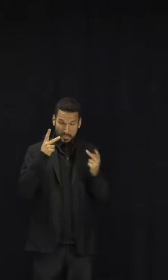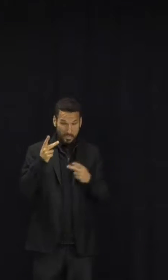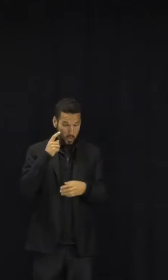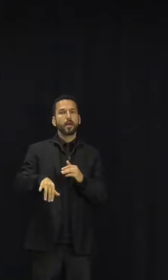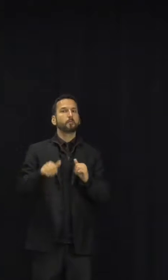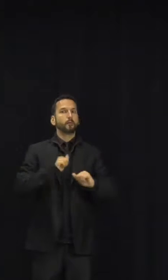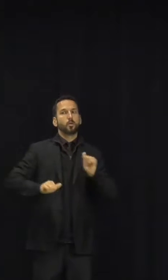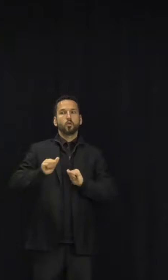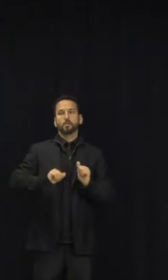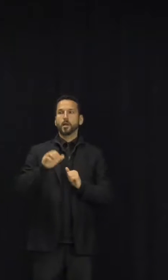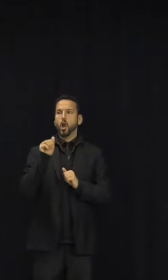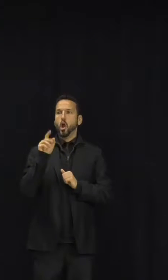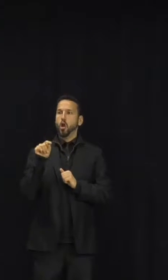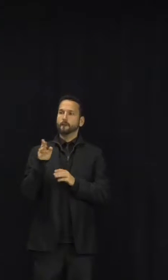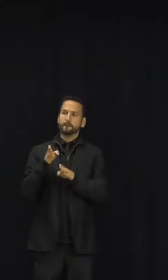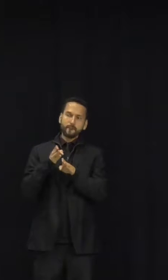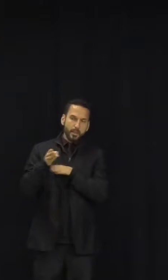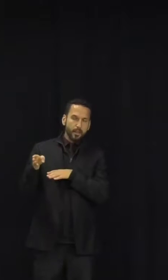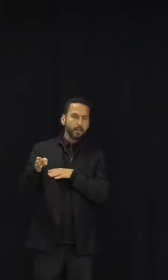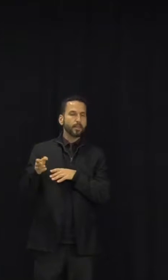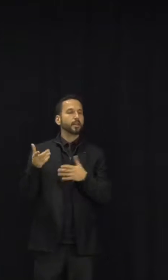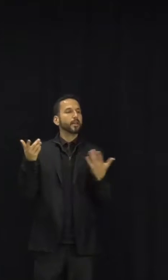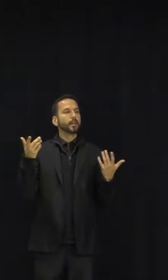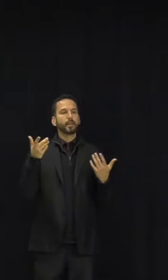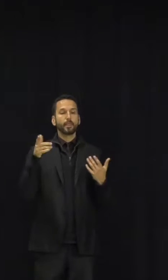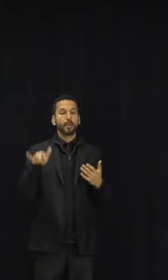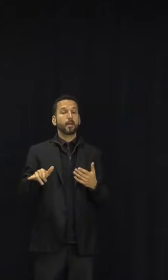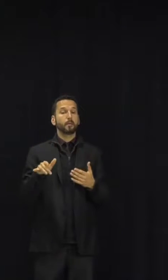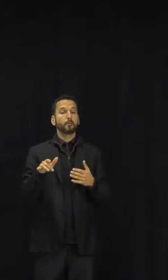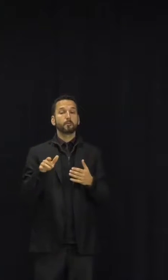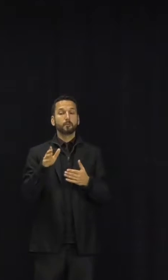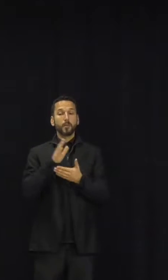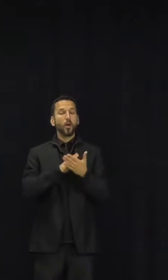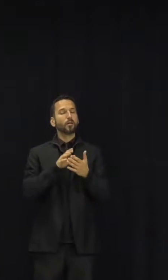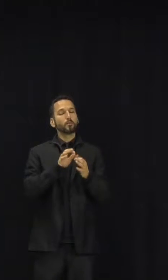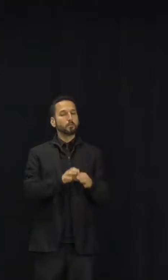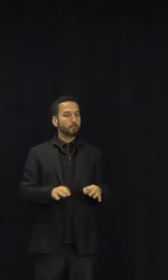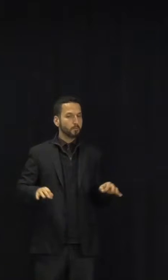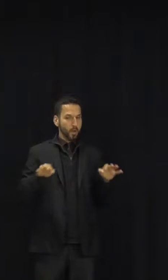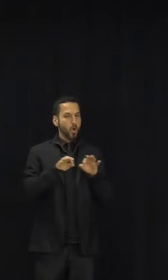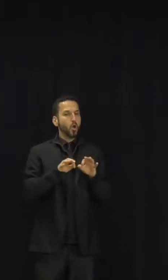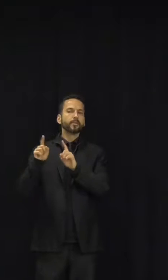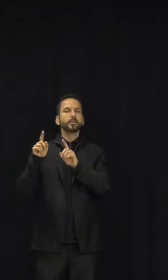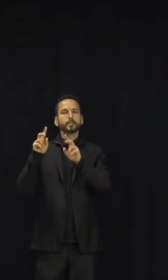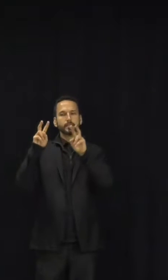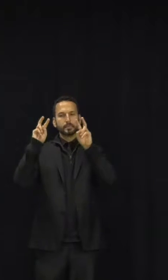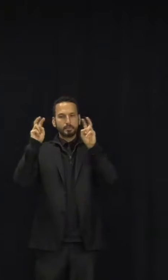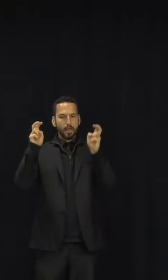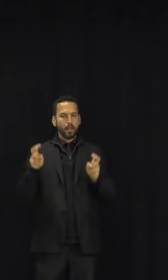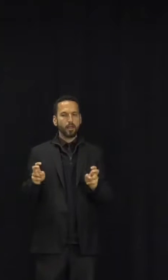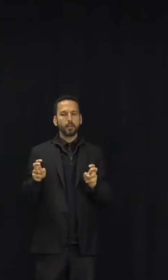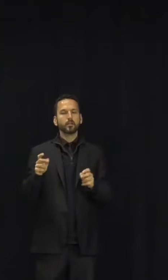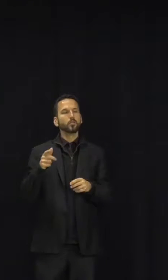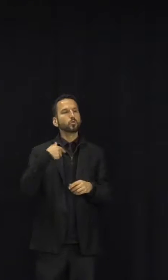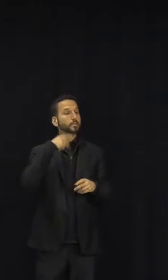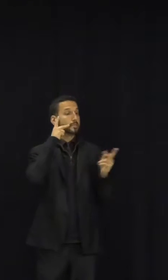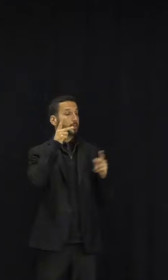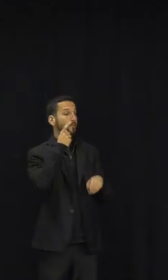is critical. I think I sent in a survey to the Department of Cultural Affairs online We said it's all very nice to say we